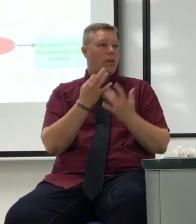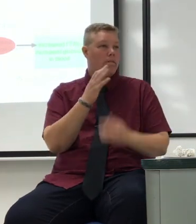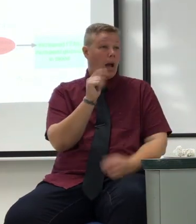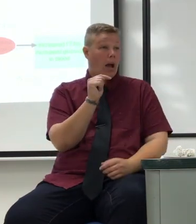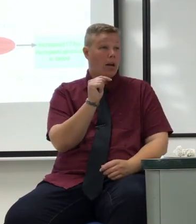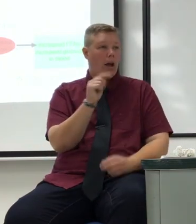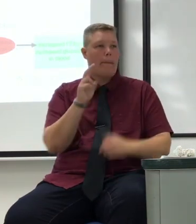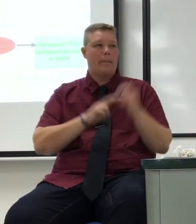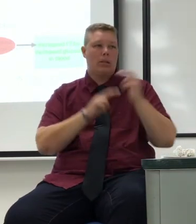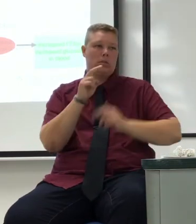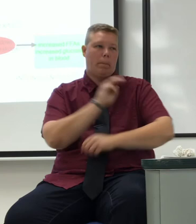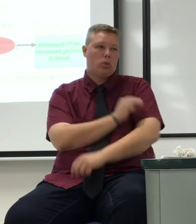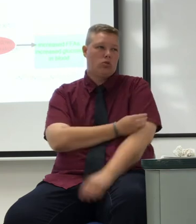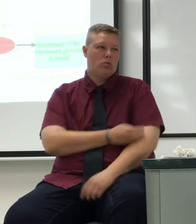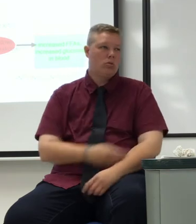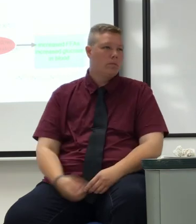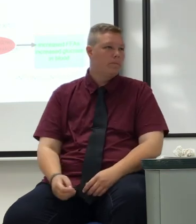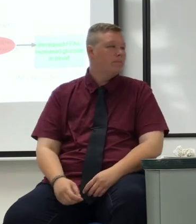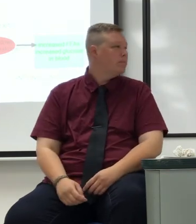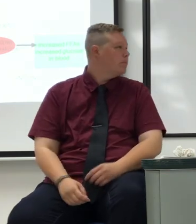muscle.